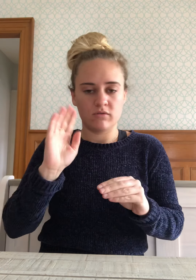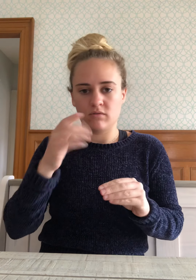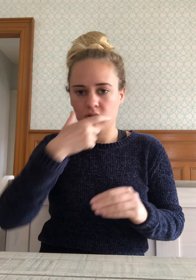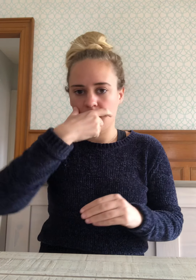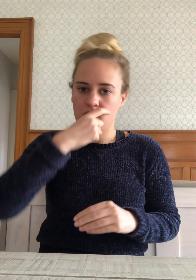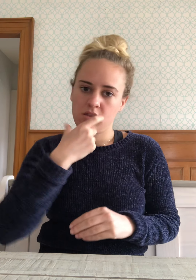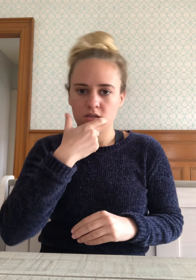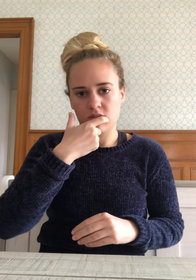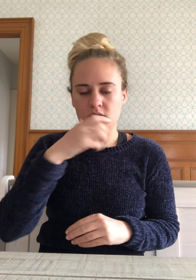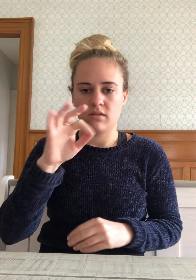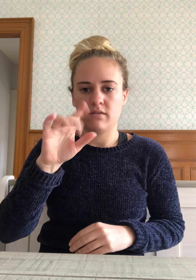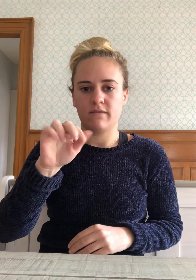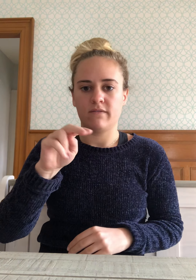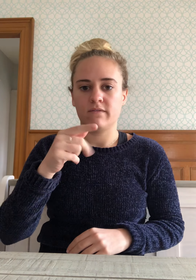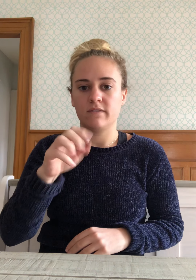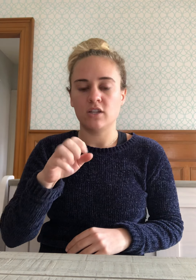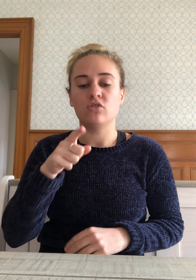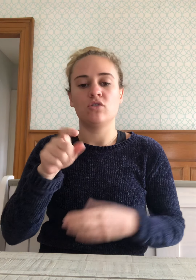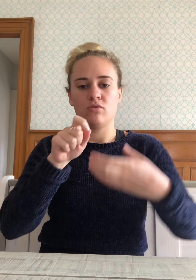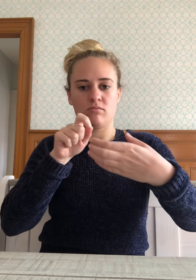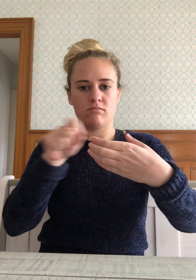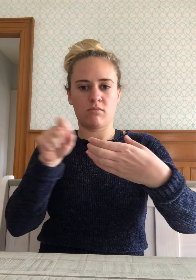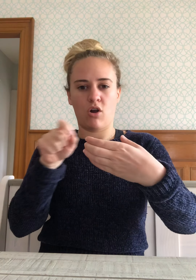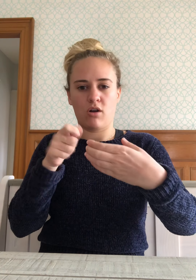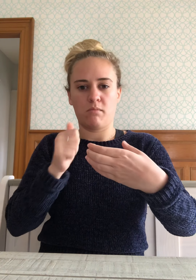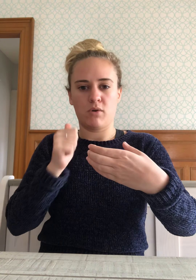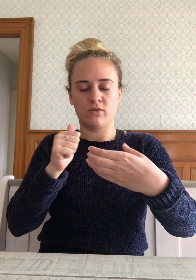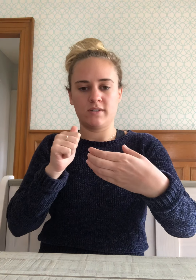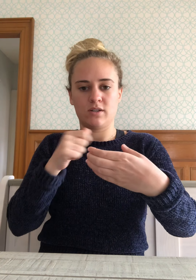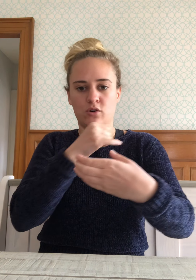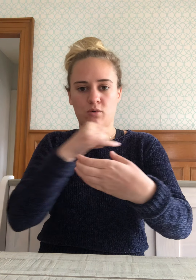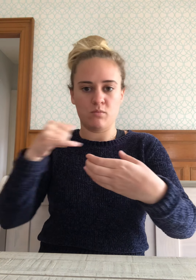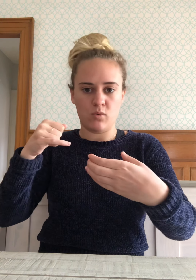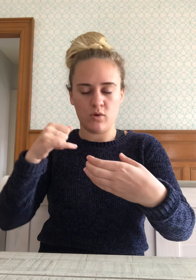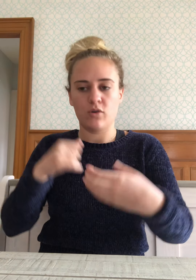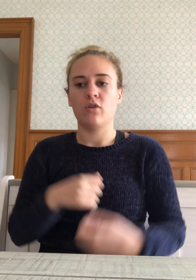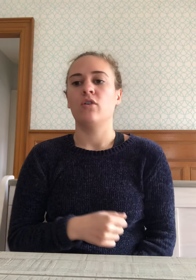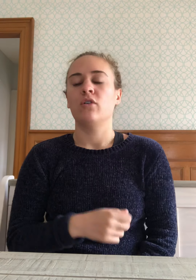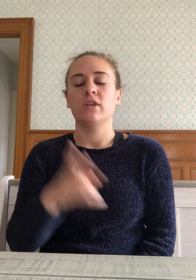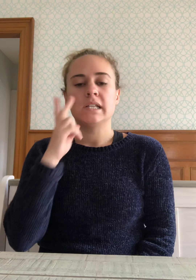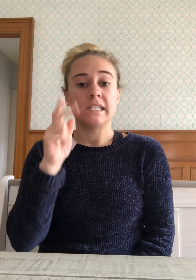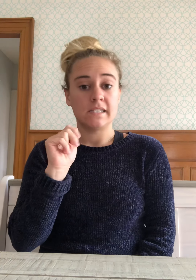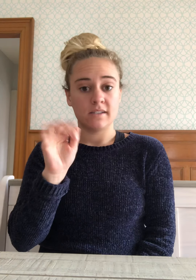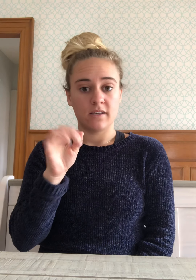you're going to mark the denture's posterior border, see if you have the posterior seal in the right